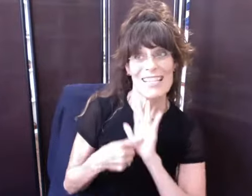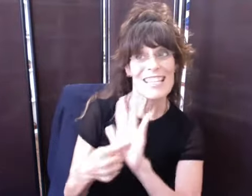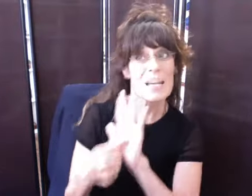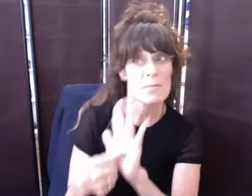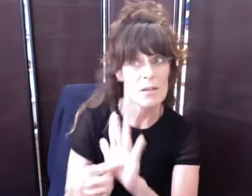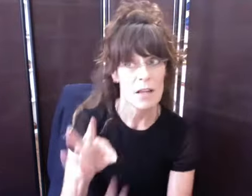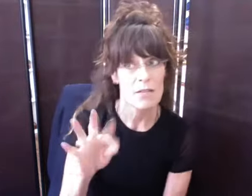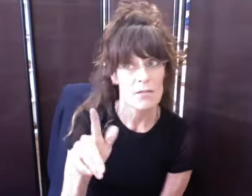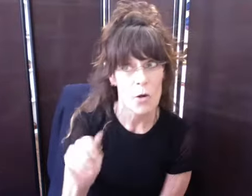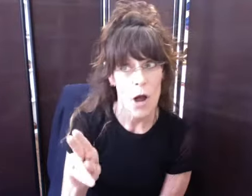know you have the flu?